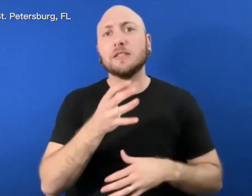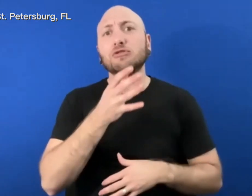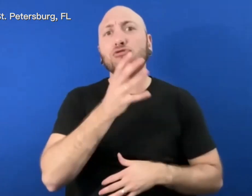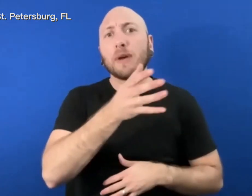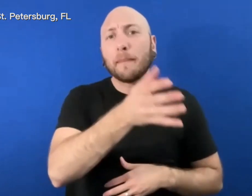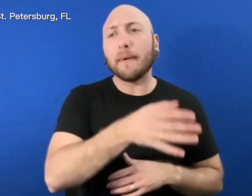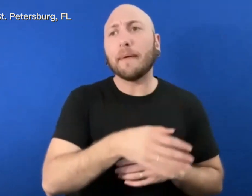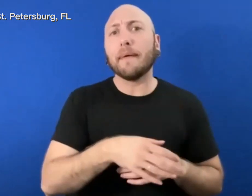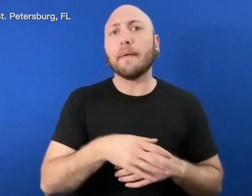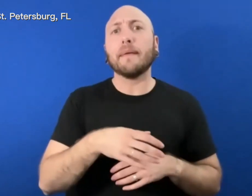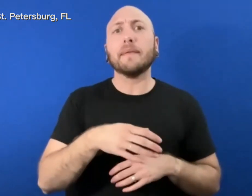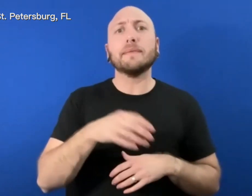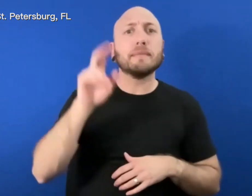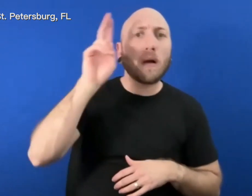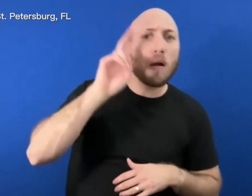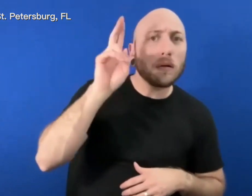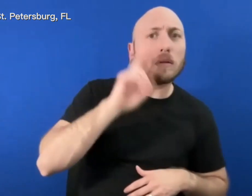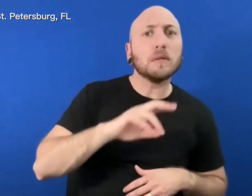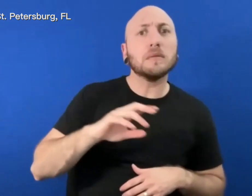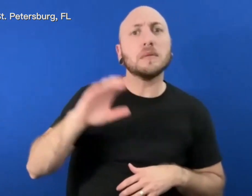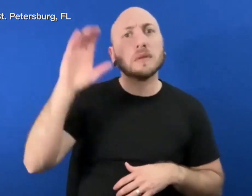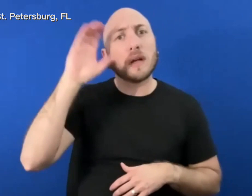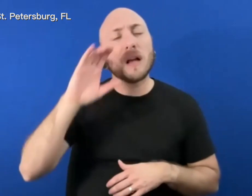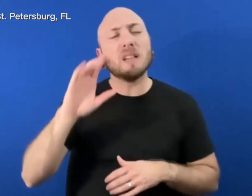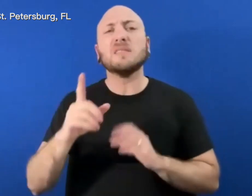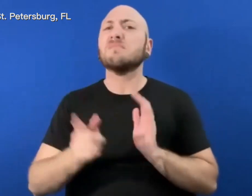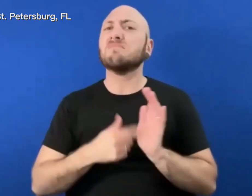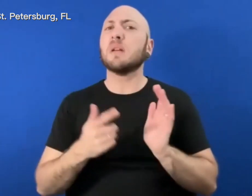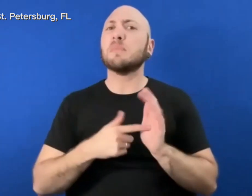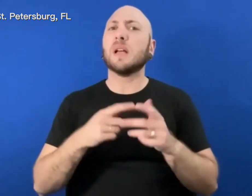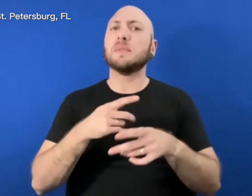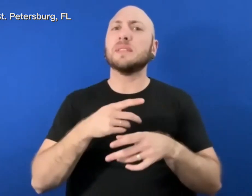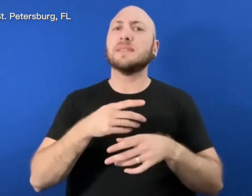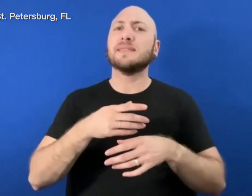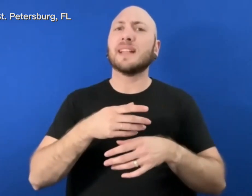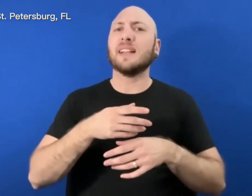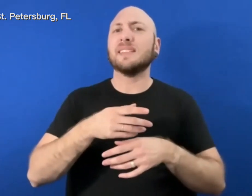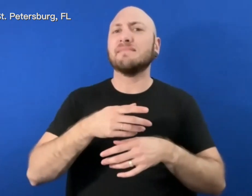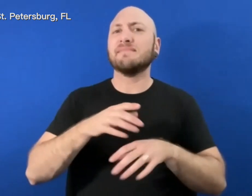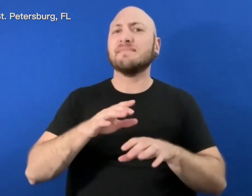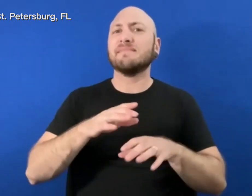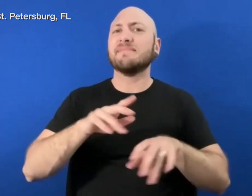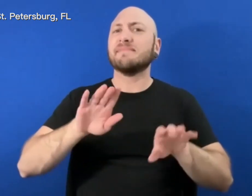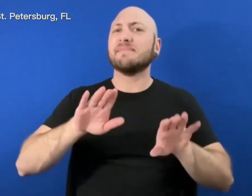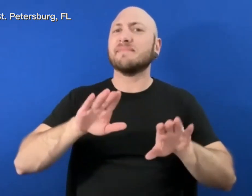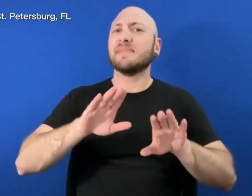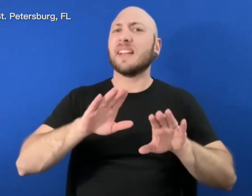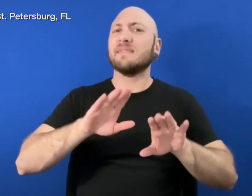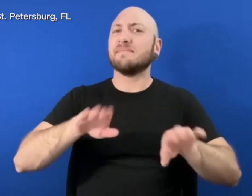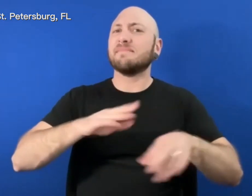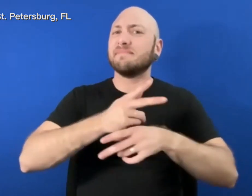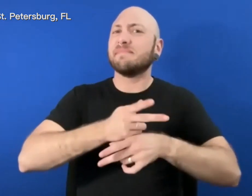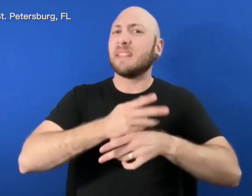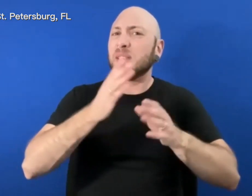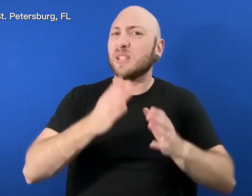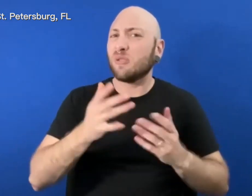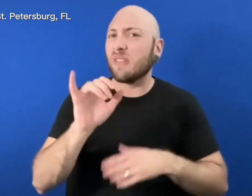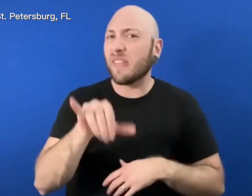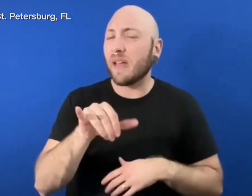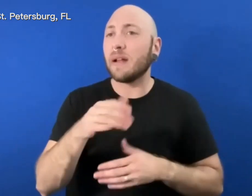Sometimes I'd be with a babysitter, or like with my godparents. So I was like, the whole saying, it